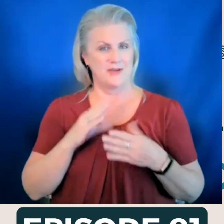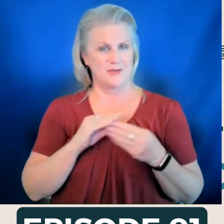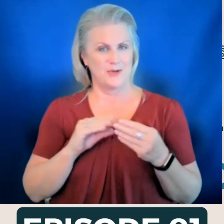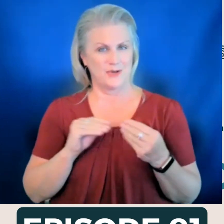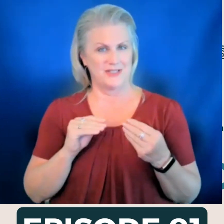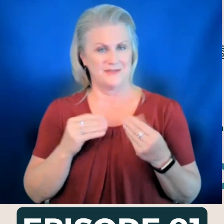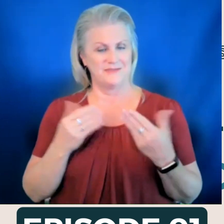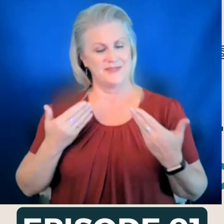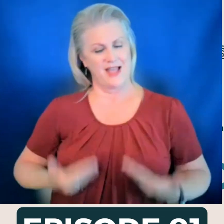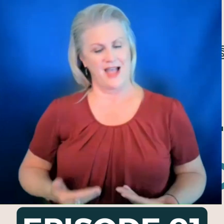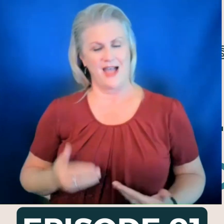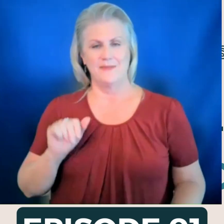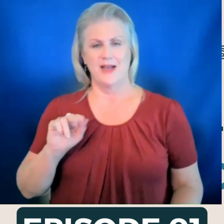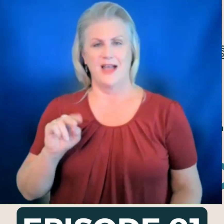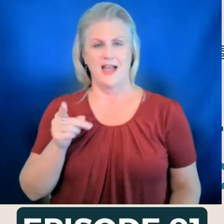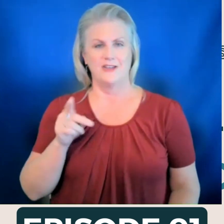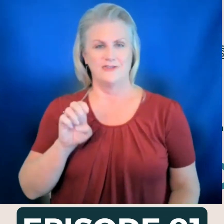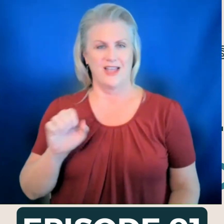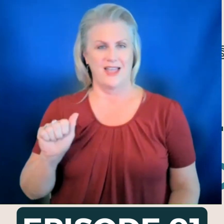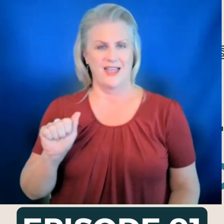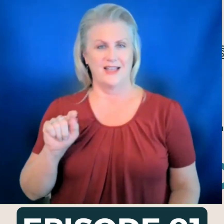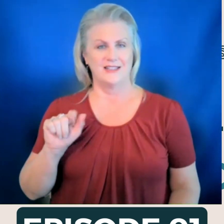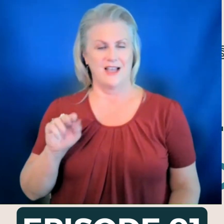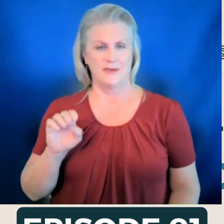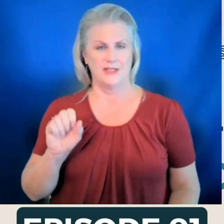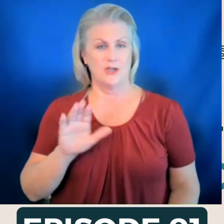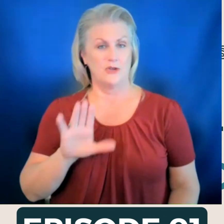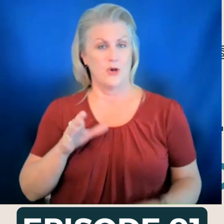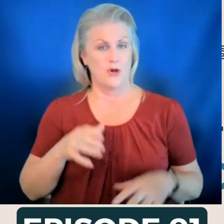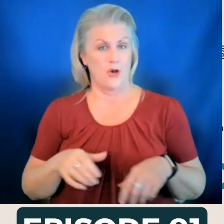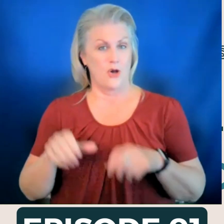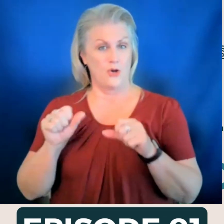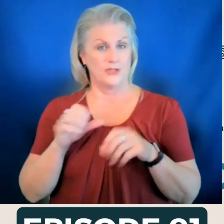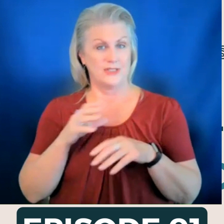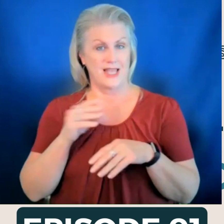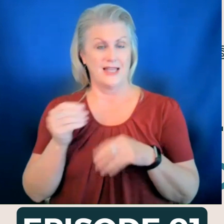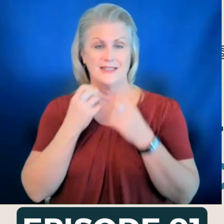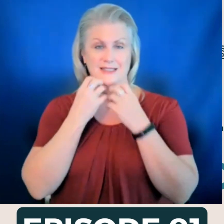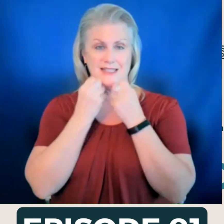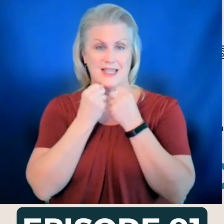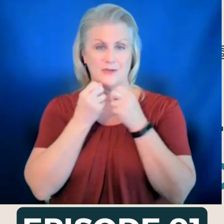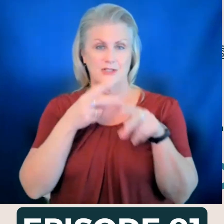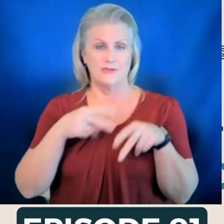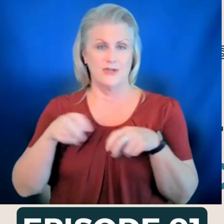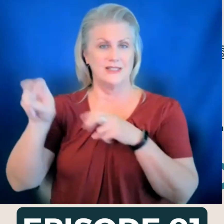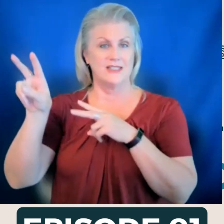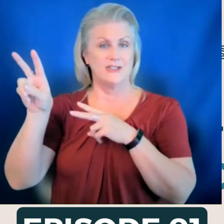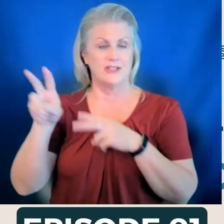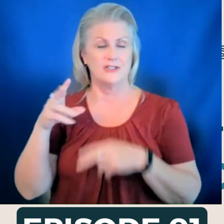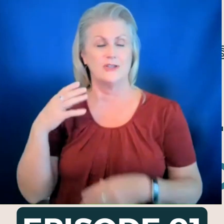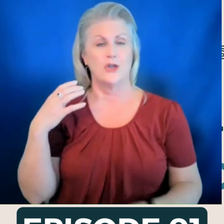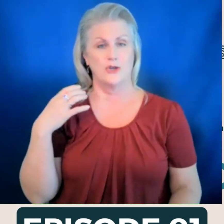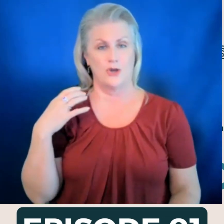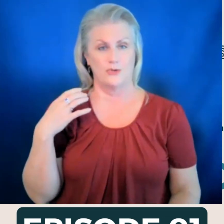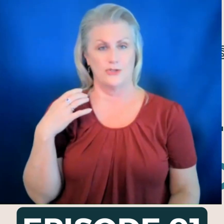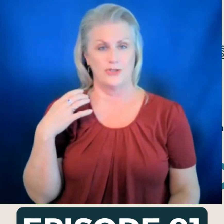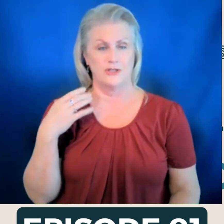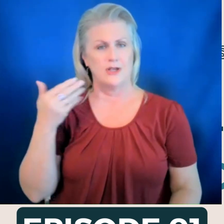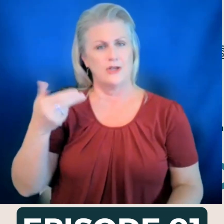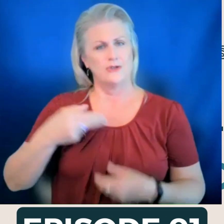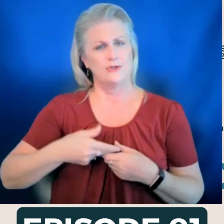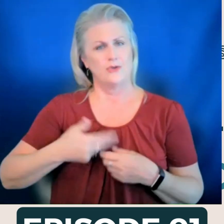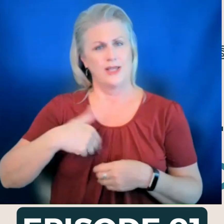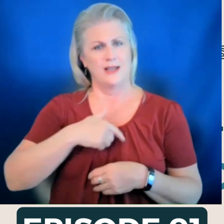inspiring stories. I'm Andrea Thomas, your host and the Sacred Transitions Coach. Join us as we hear from